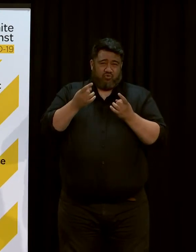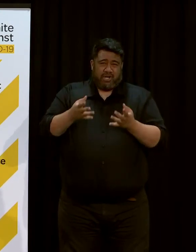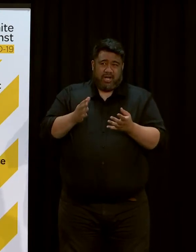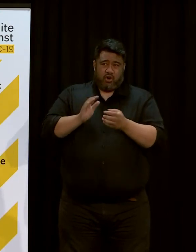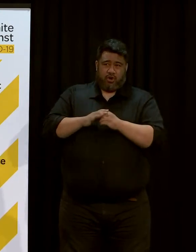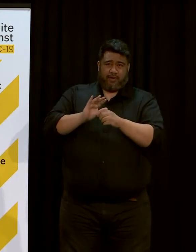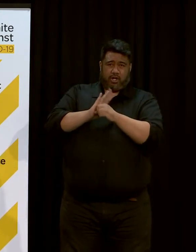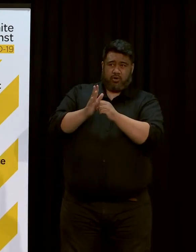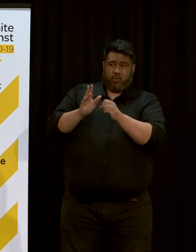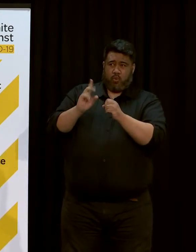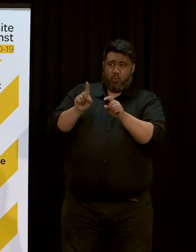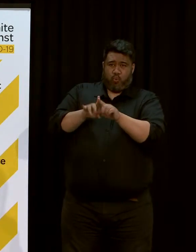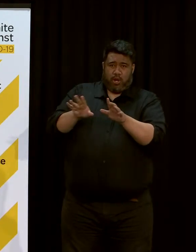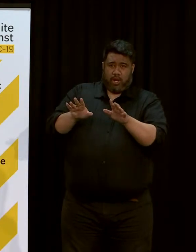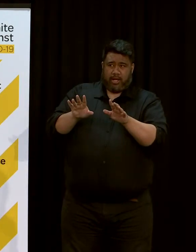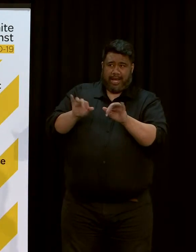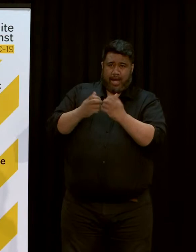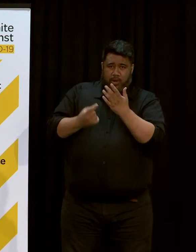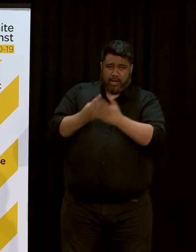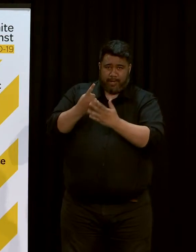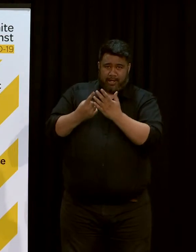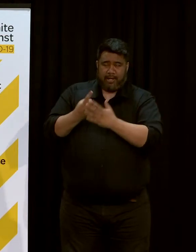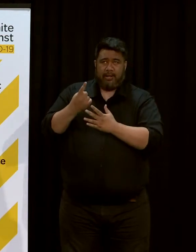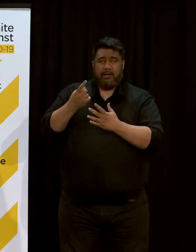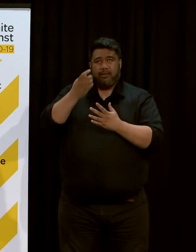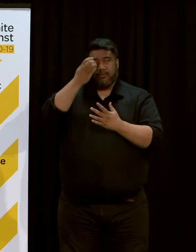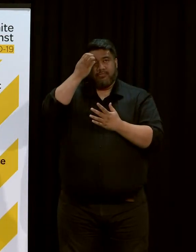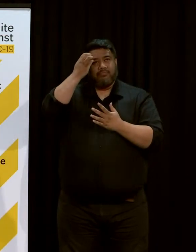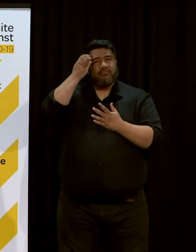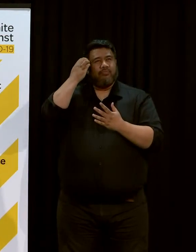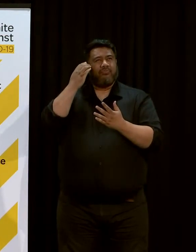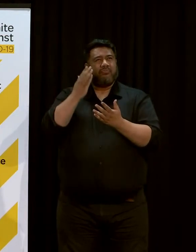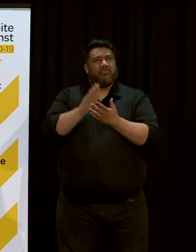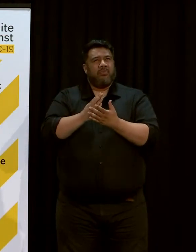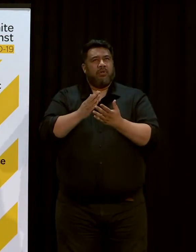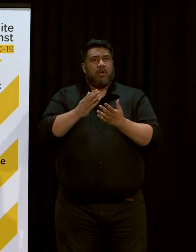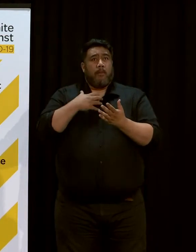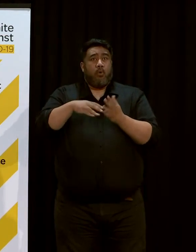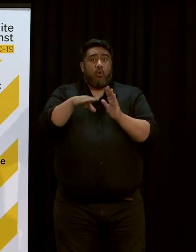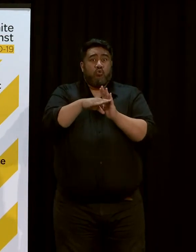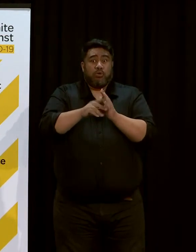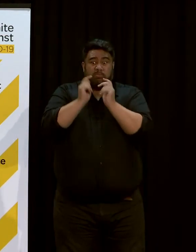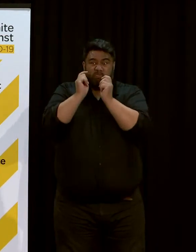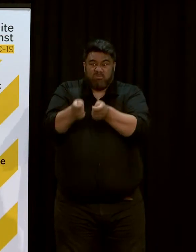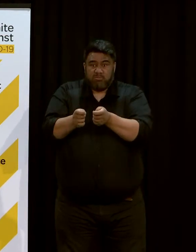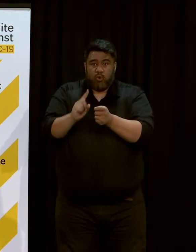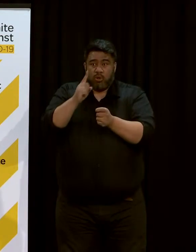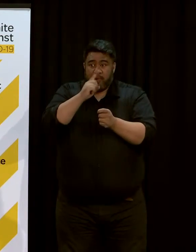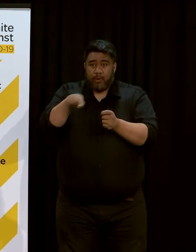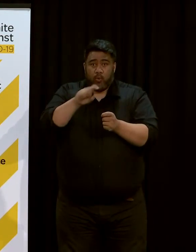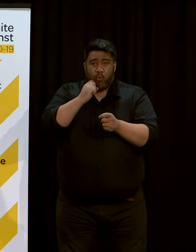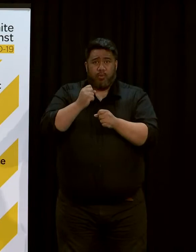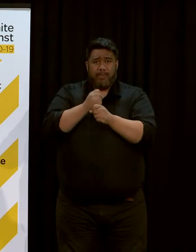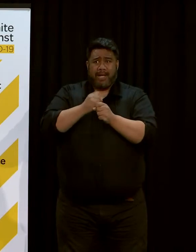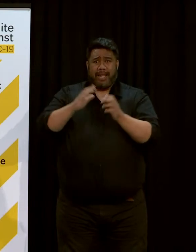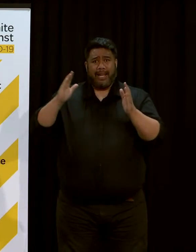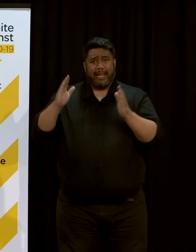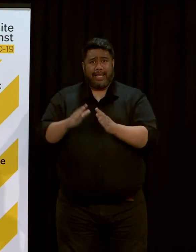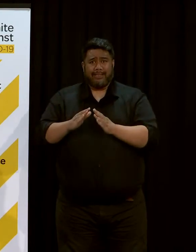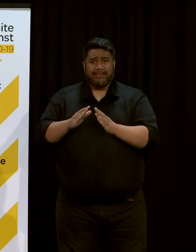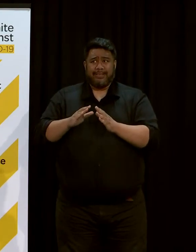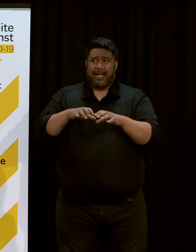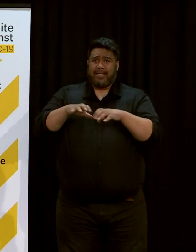the outbreak has occurred and whether or not an increase on restrictions would necessarily stop the kind of activity that